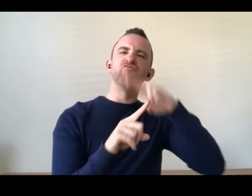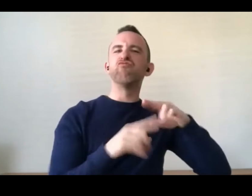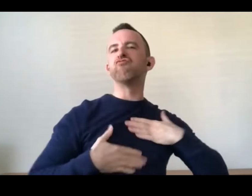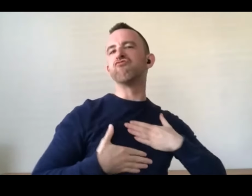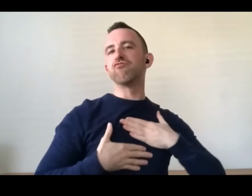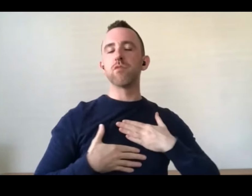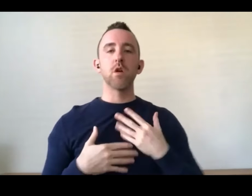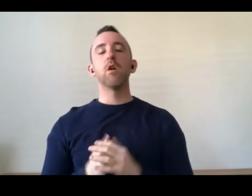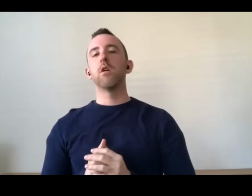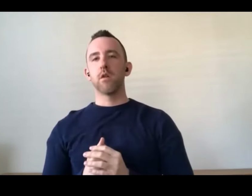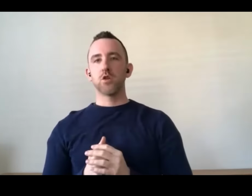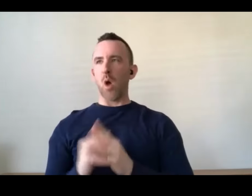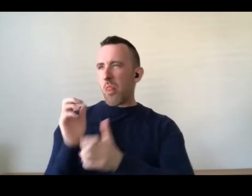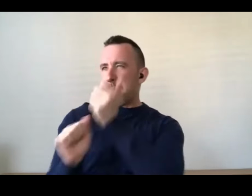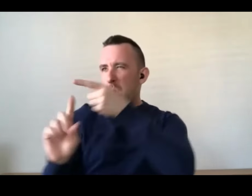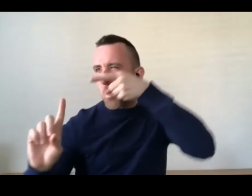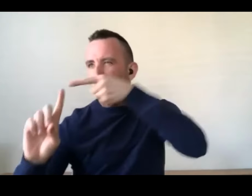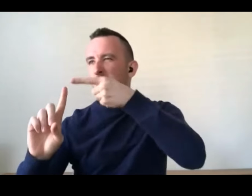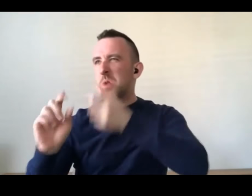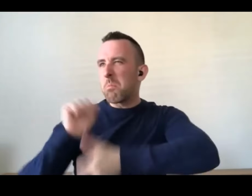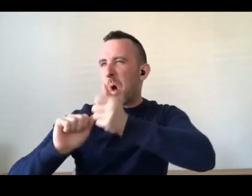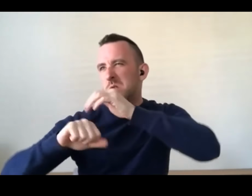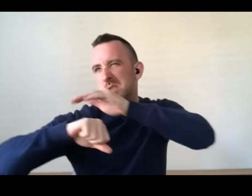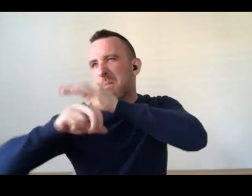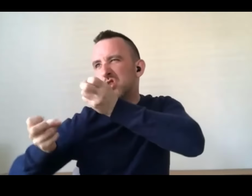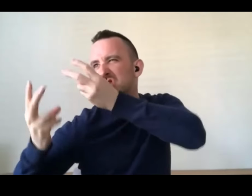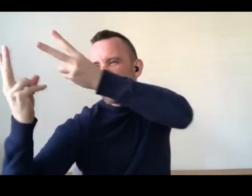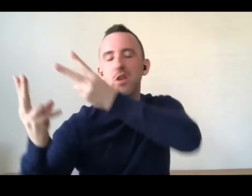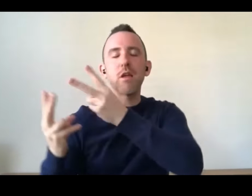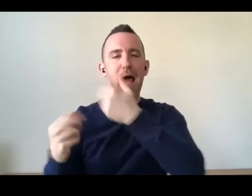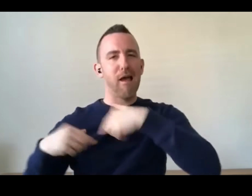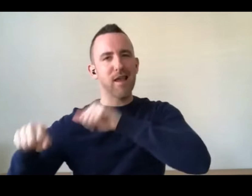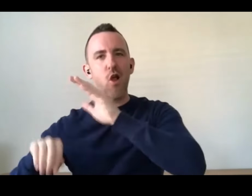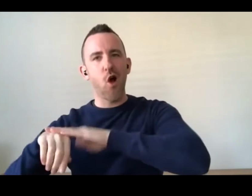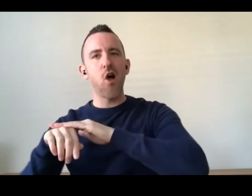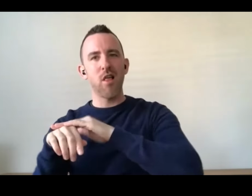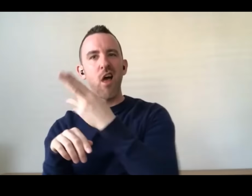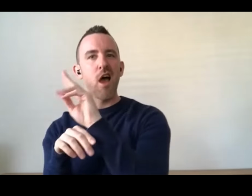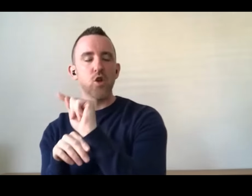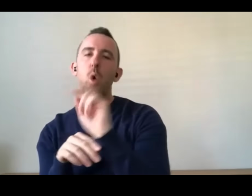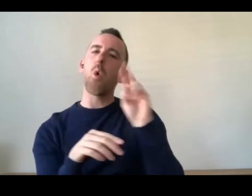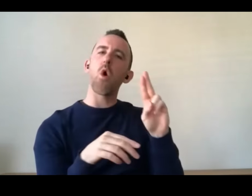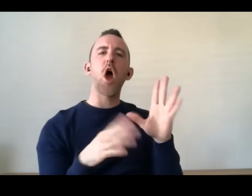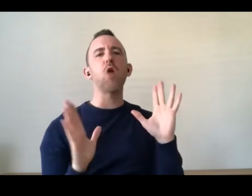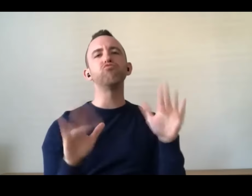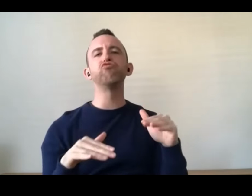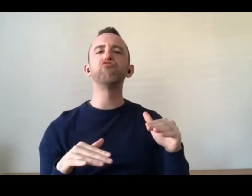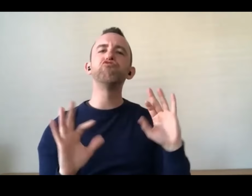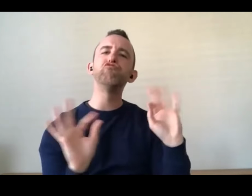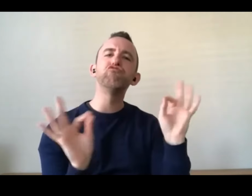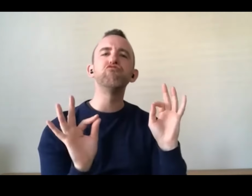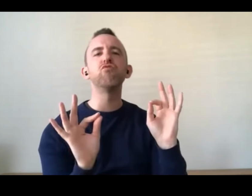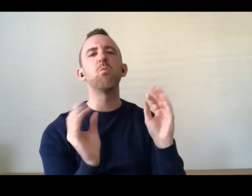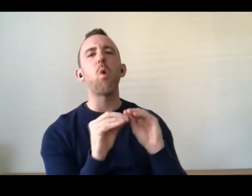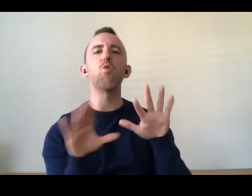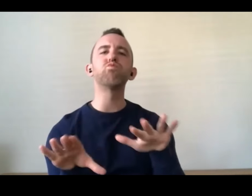for the most points, the most submissions that I can on the scavenger hunt. Or I'm just going to do like a little bit more chill.